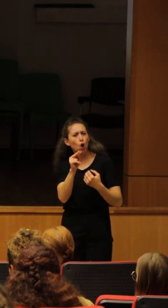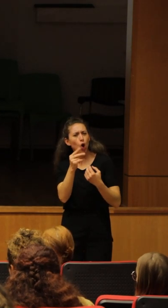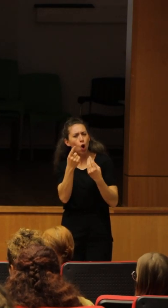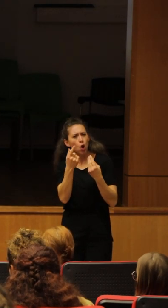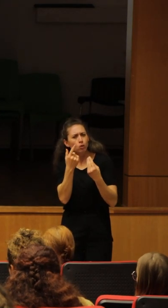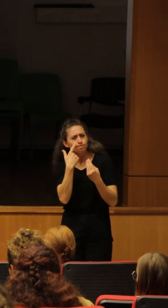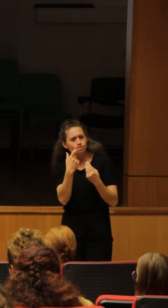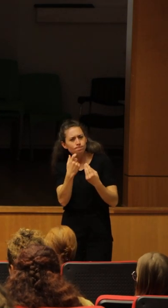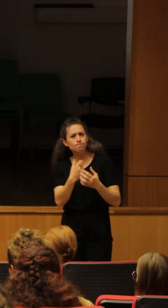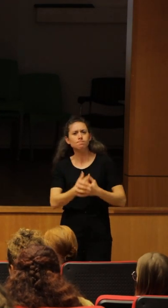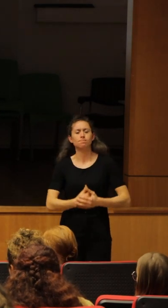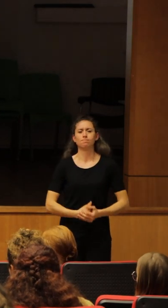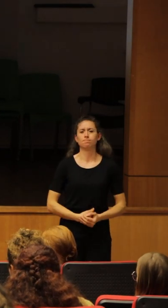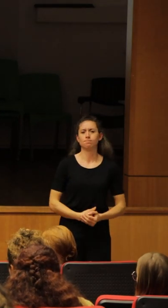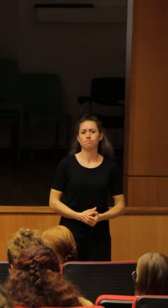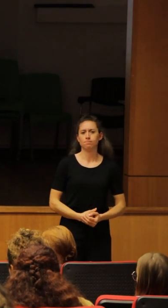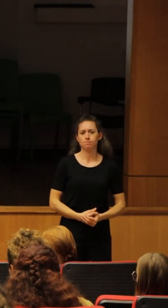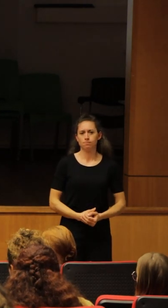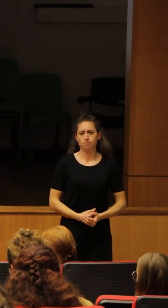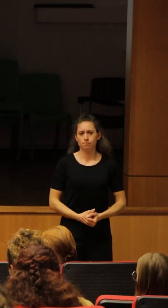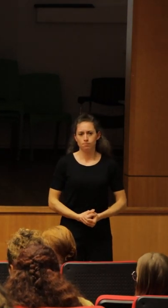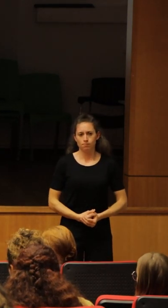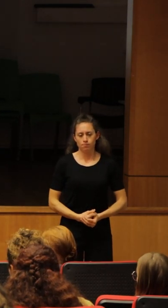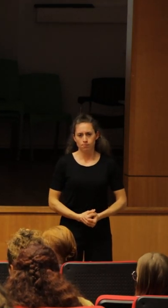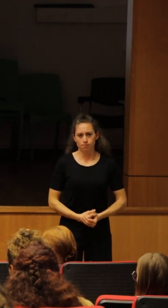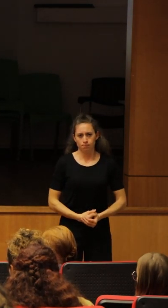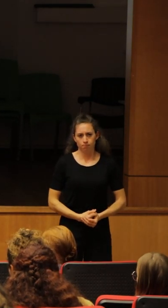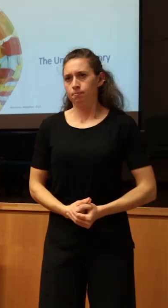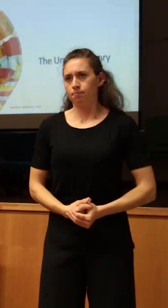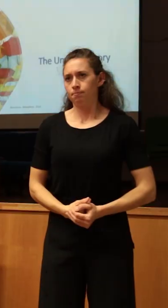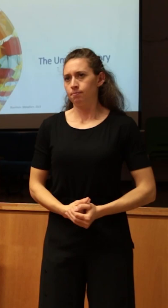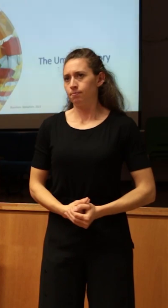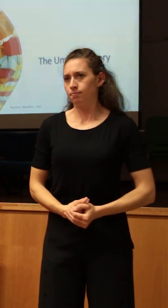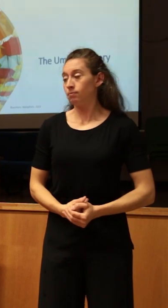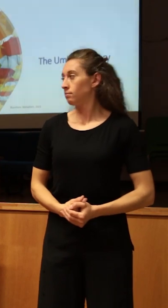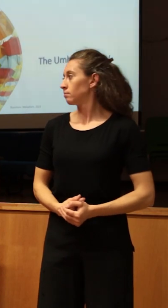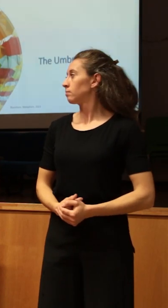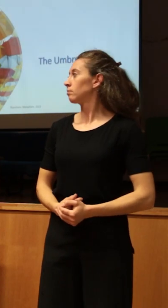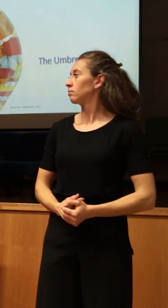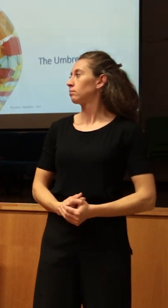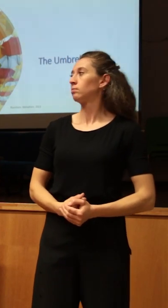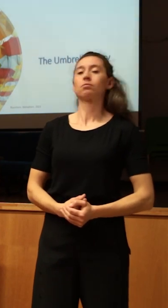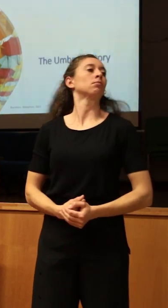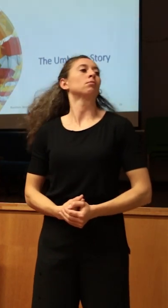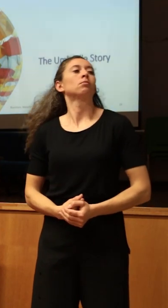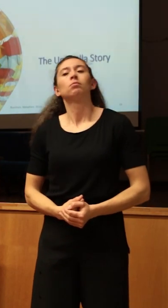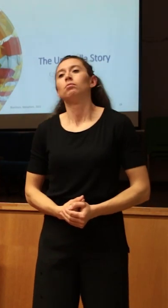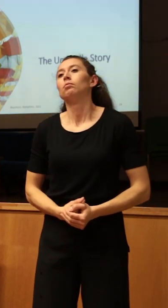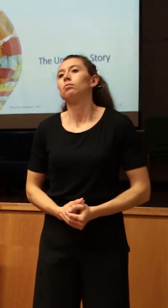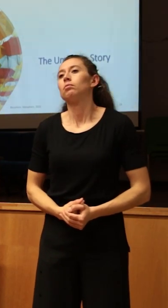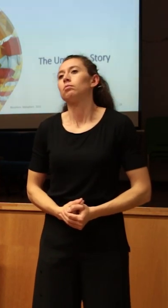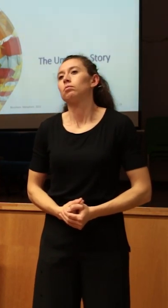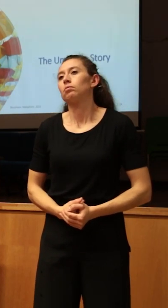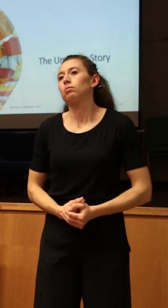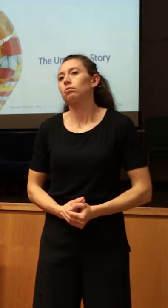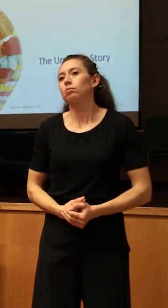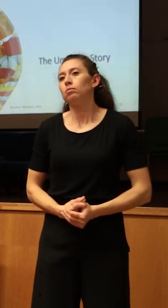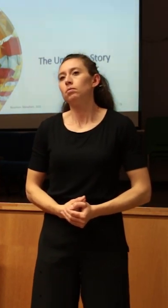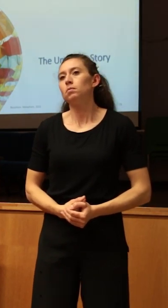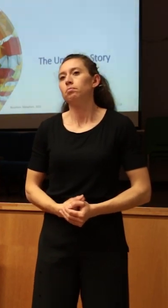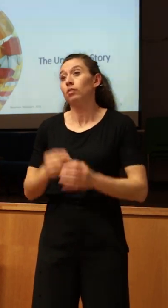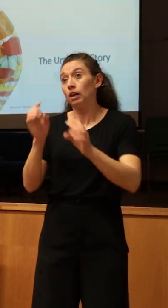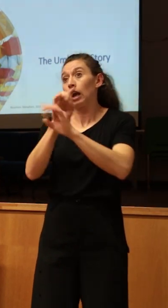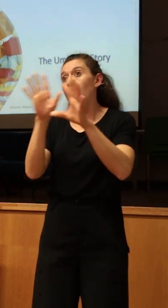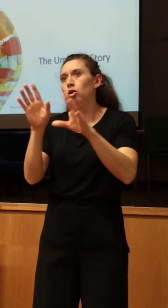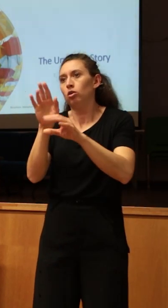that they are aware of that, that they can cherish that, that they can. They can imagine being in there. They can kind of dream. Just claro, que